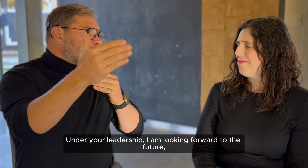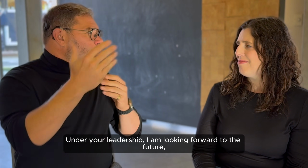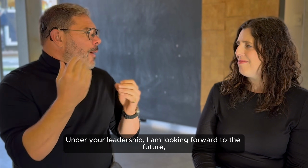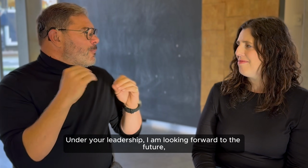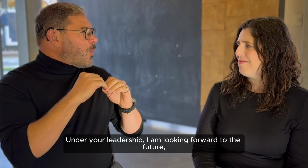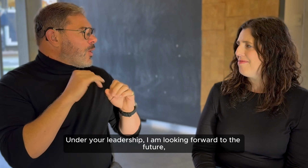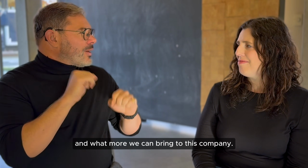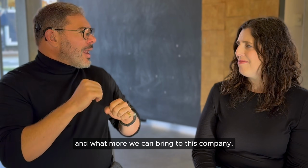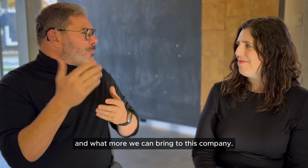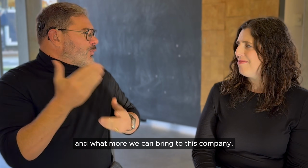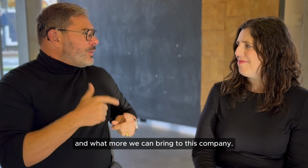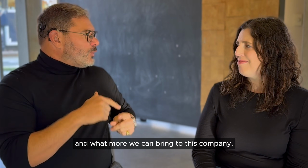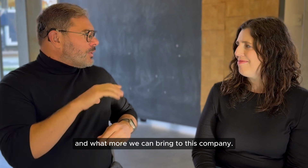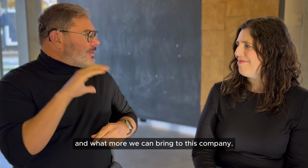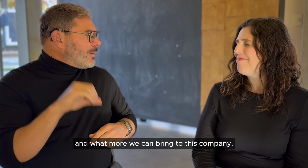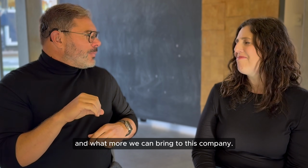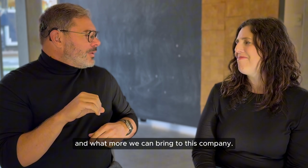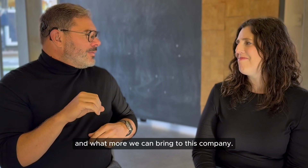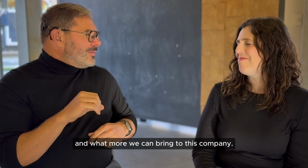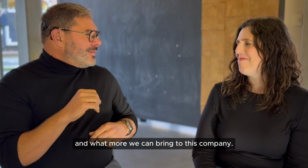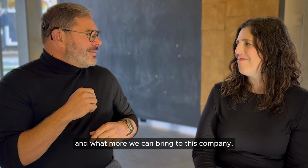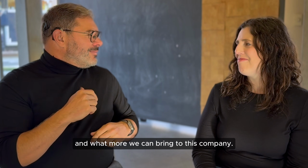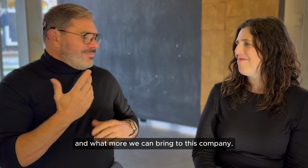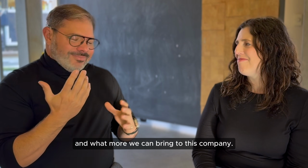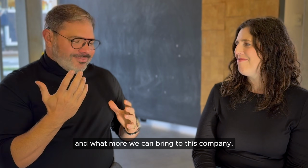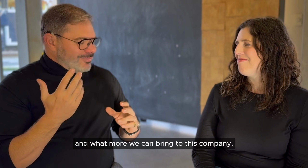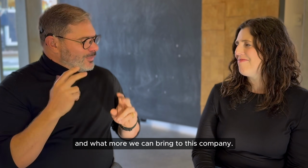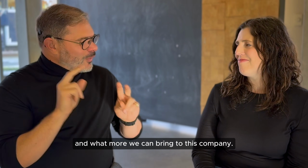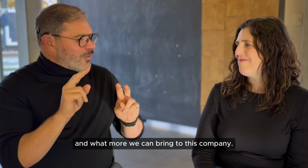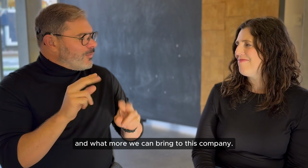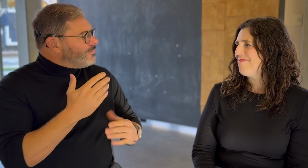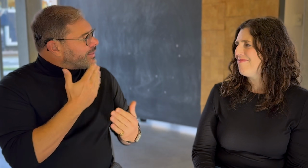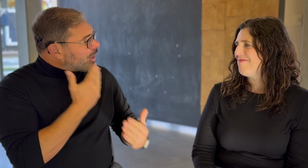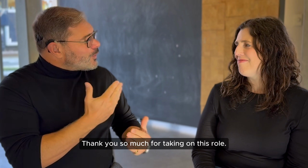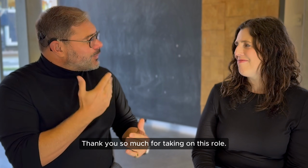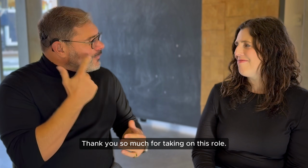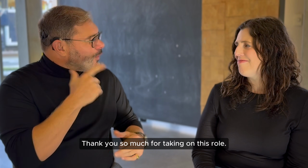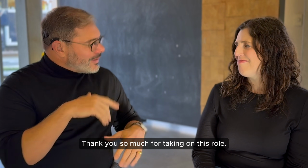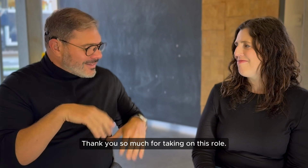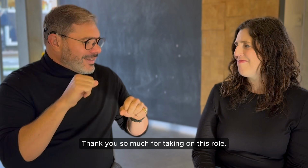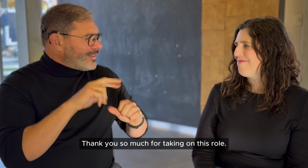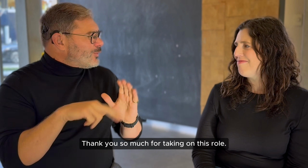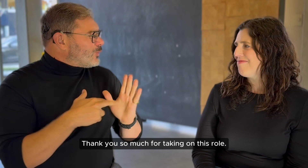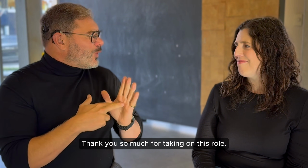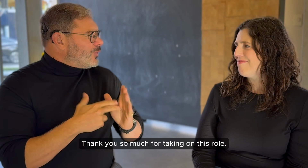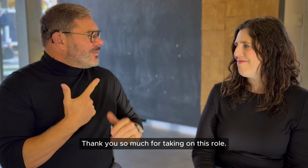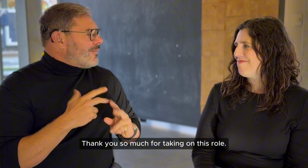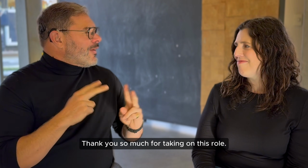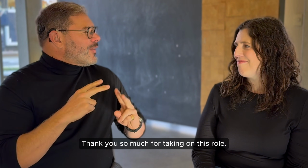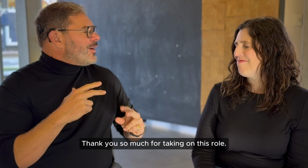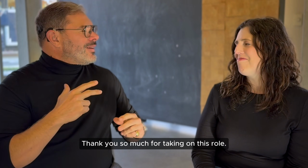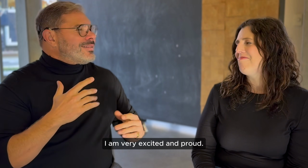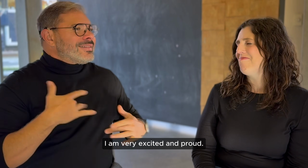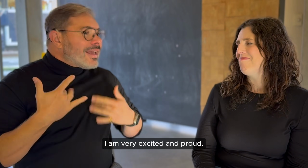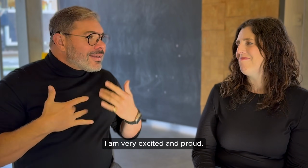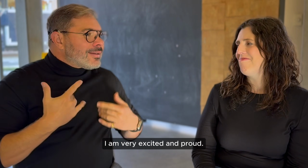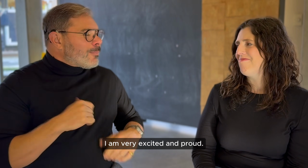the future and what more can be brought to this company. And thank you so much for taking on this role. I'm very excited